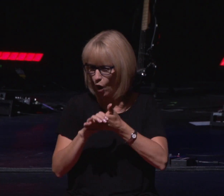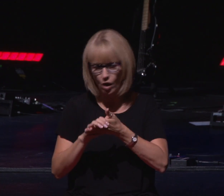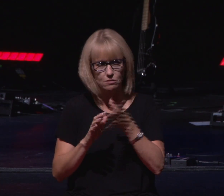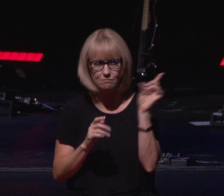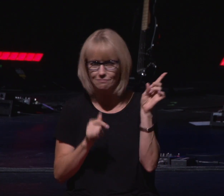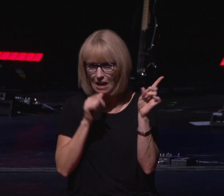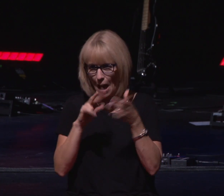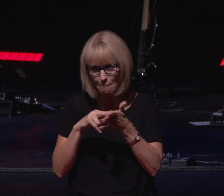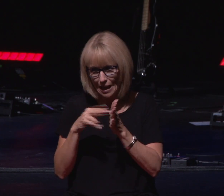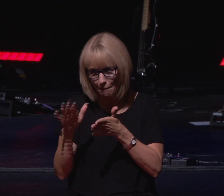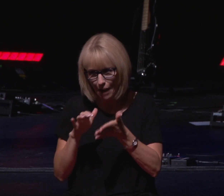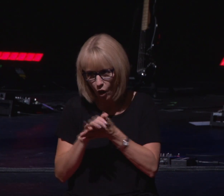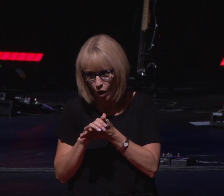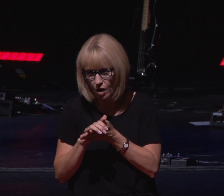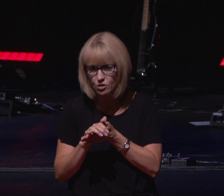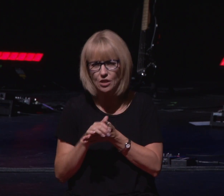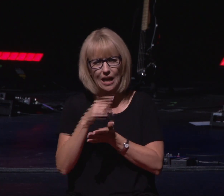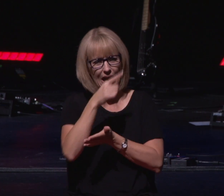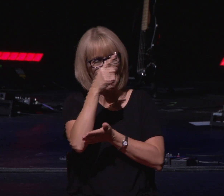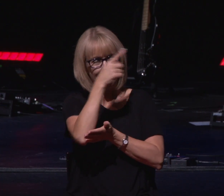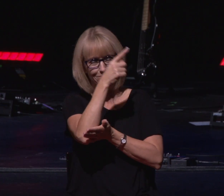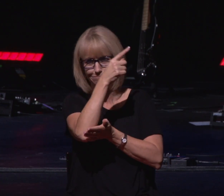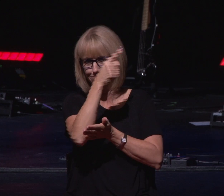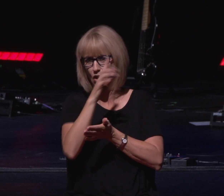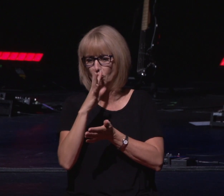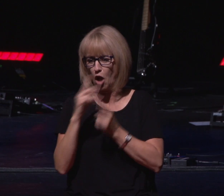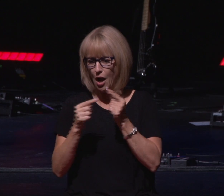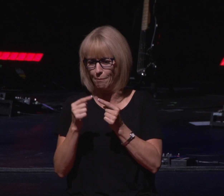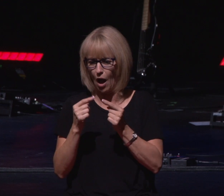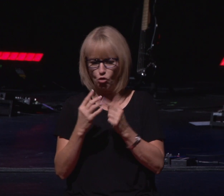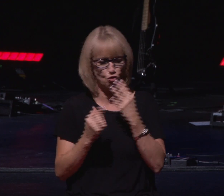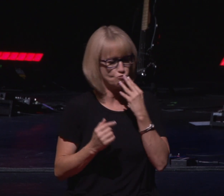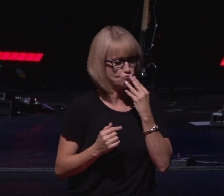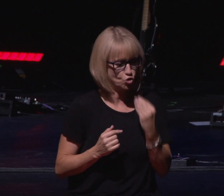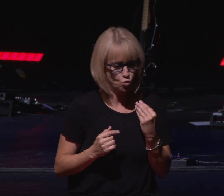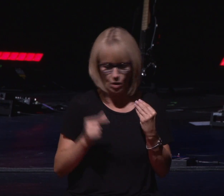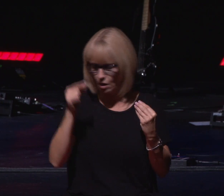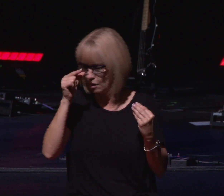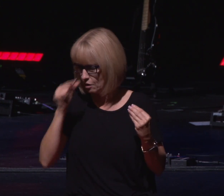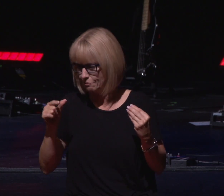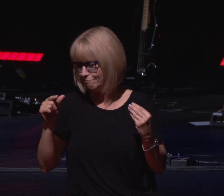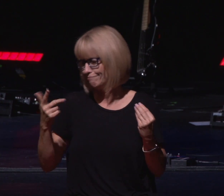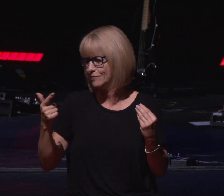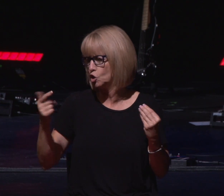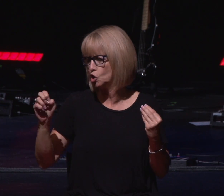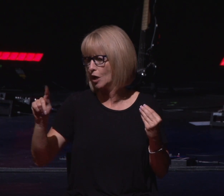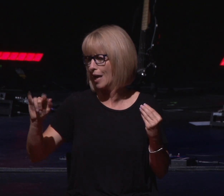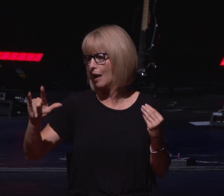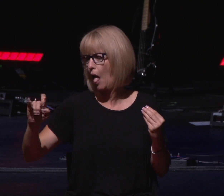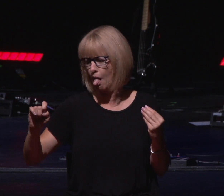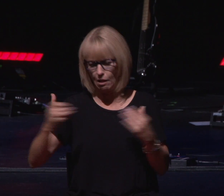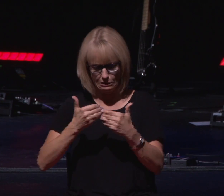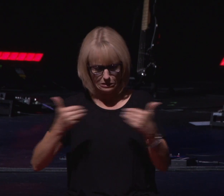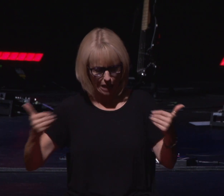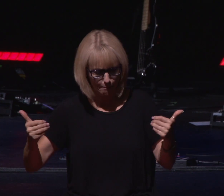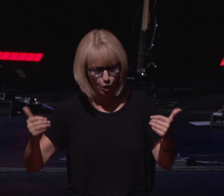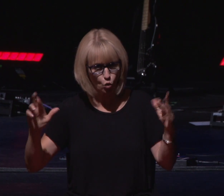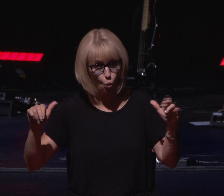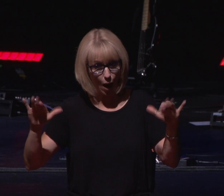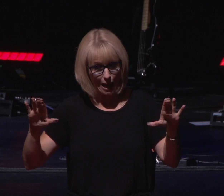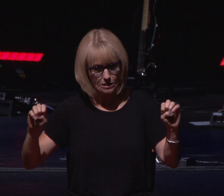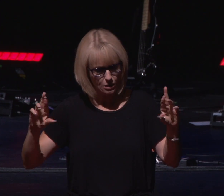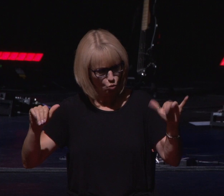here. He's talking about a division that took place between the Jews and the Gentiles. And again, it's a racial